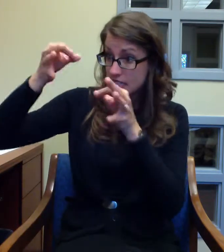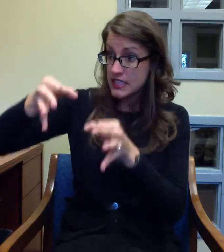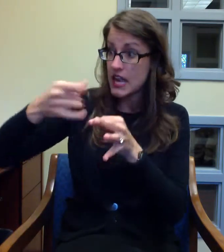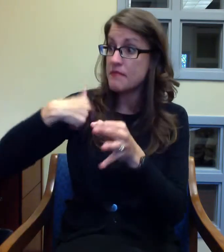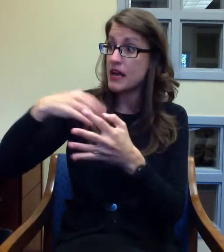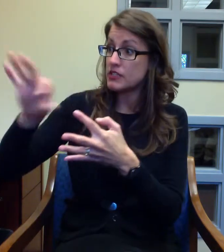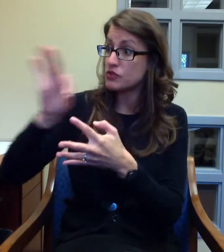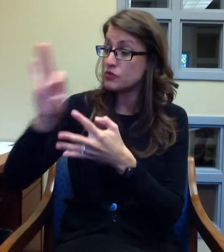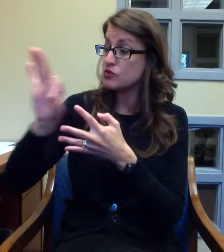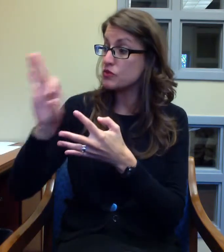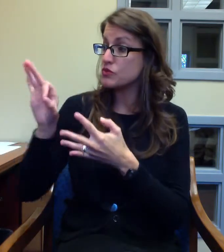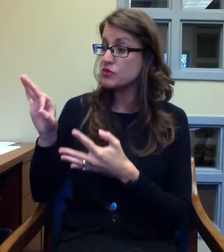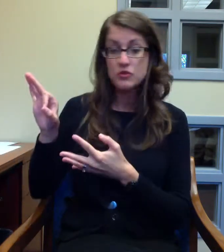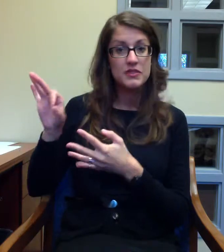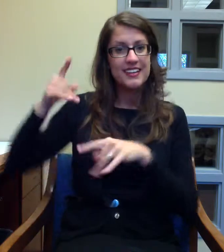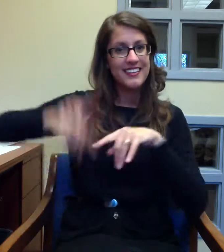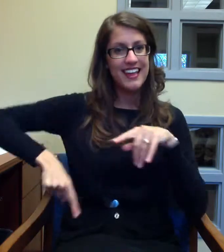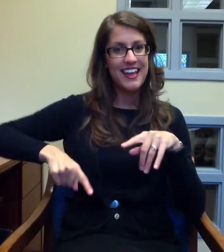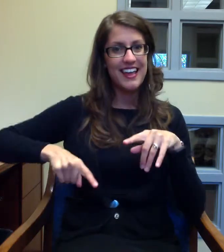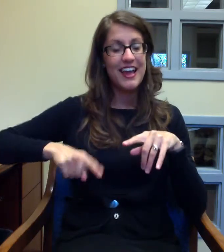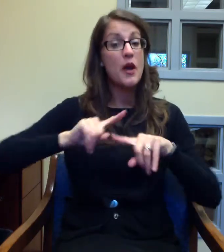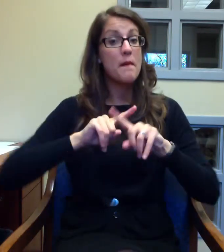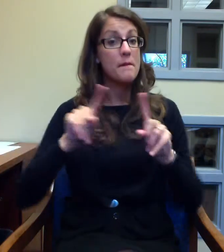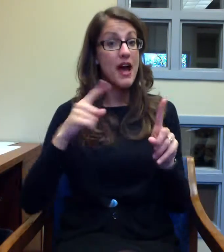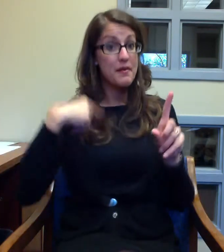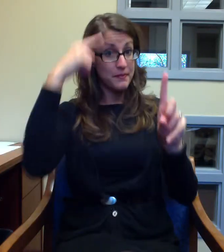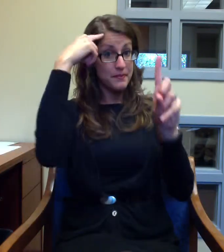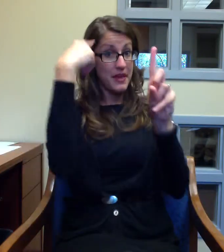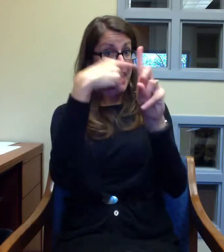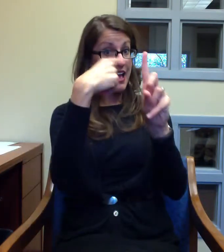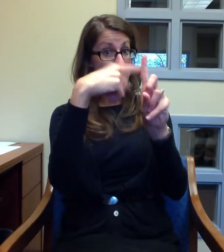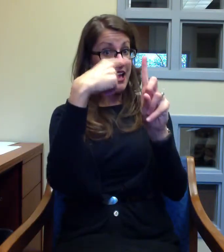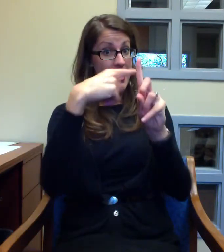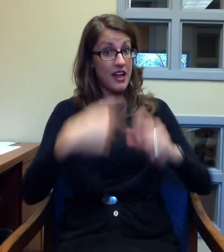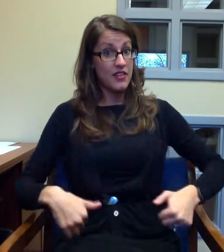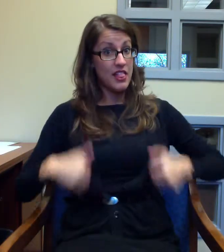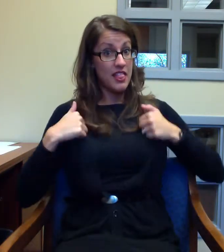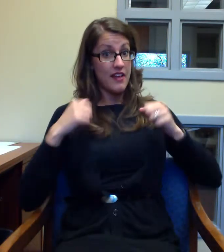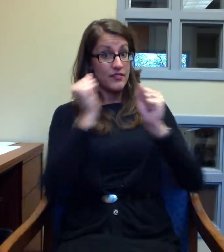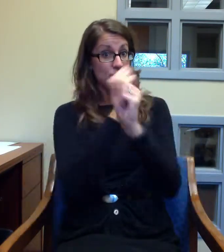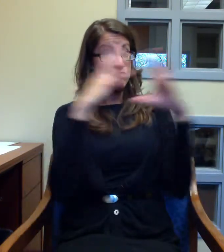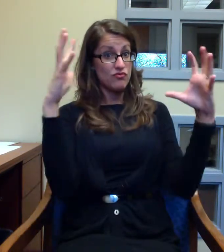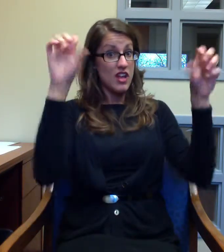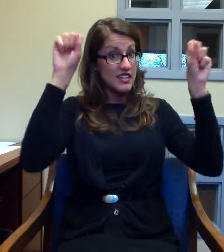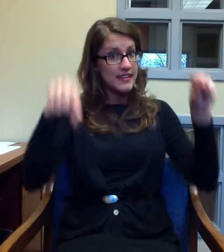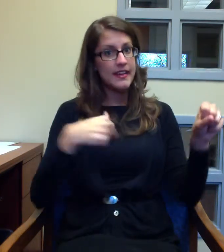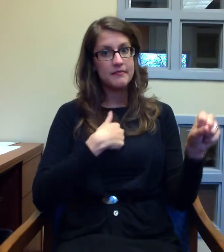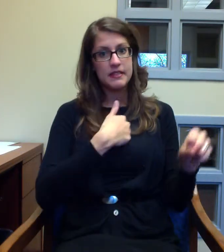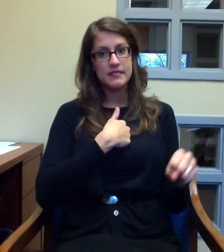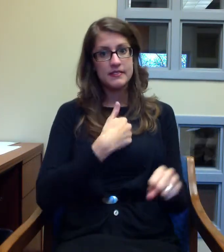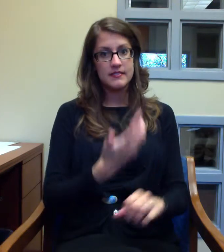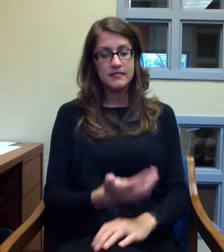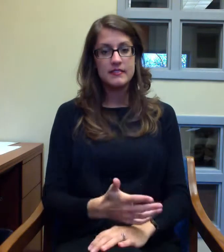be positive about life. And once that is done, we can learn to be more compassionate with